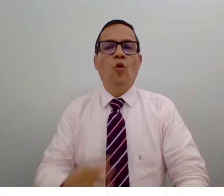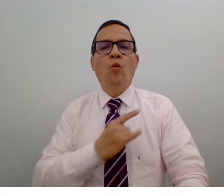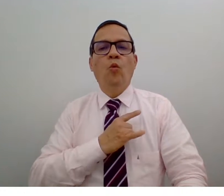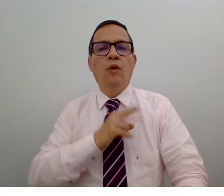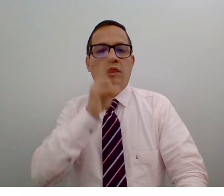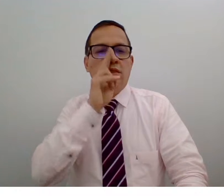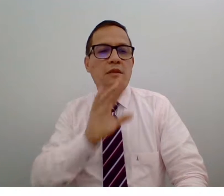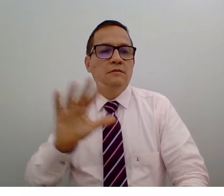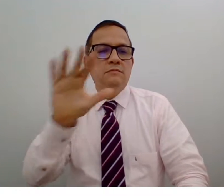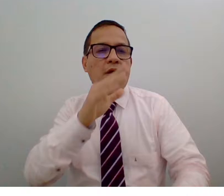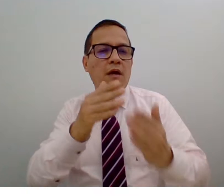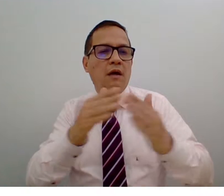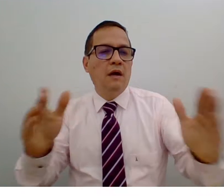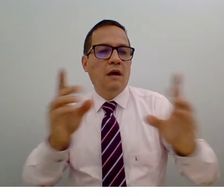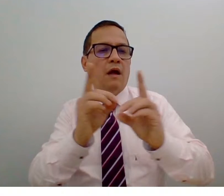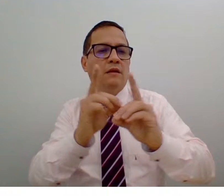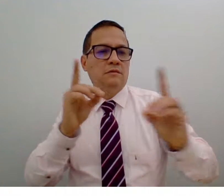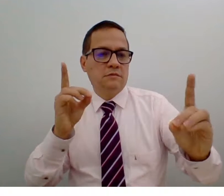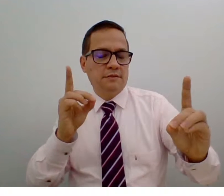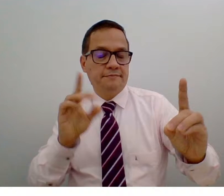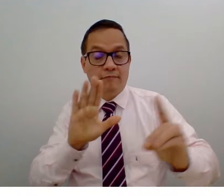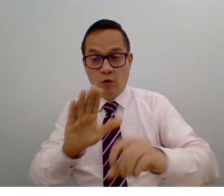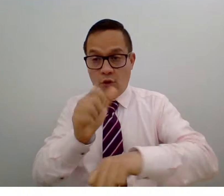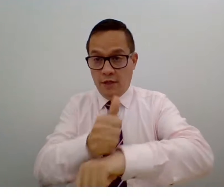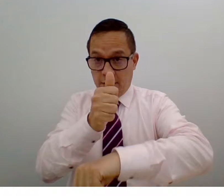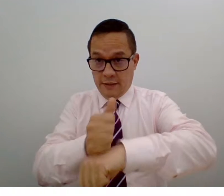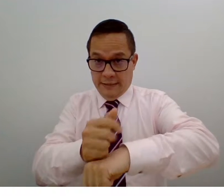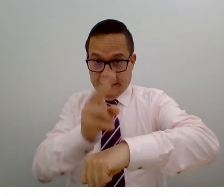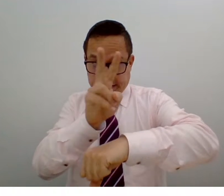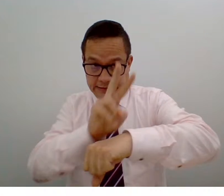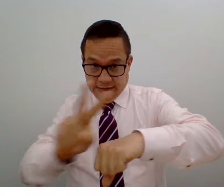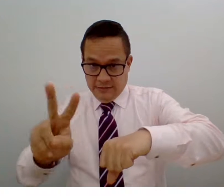Nacional Abierta y a Distancia.